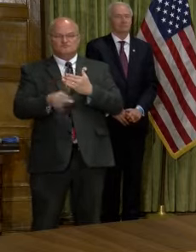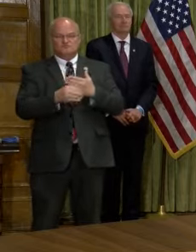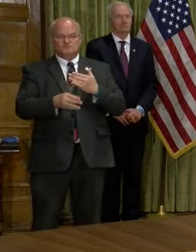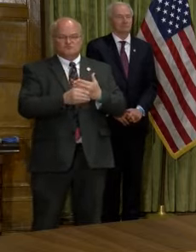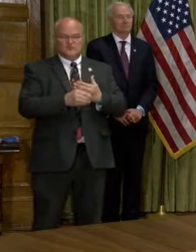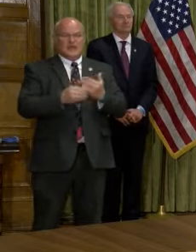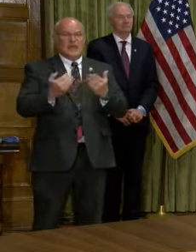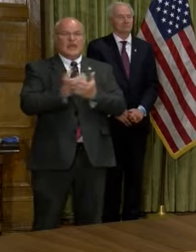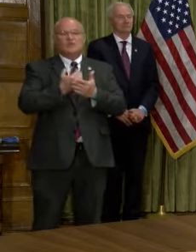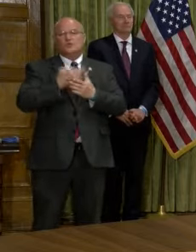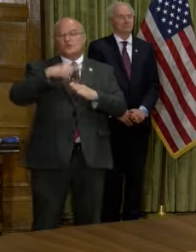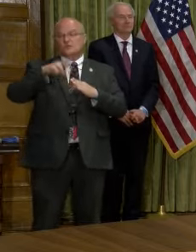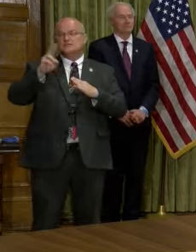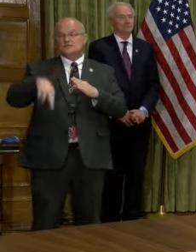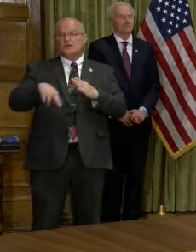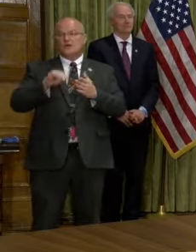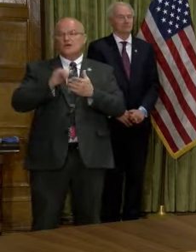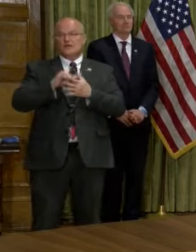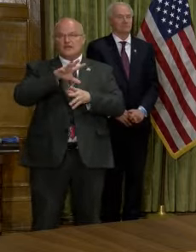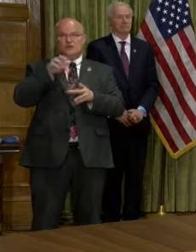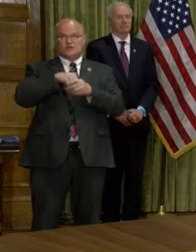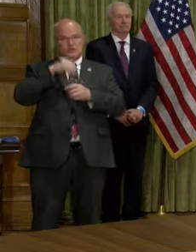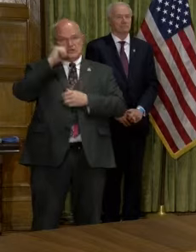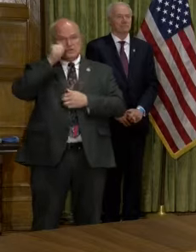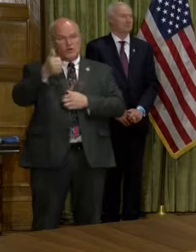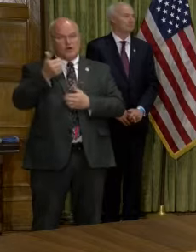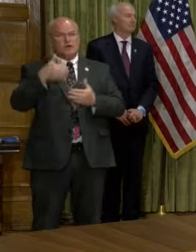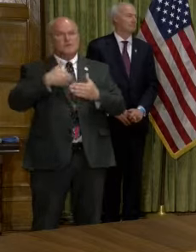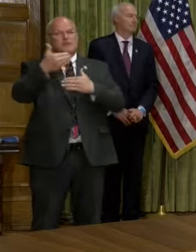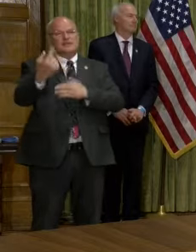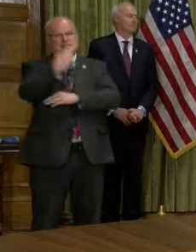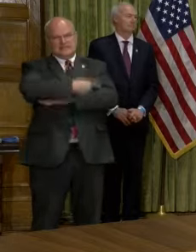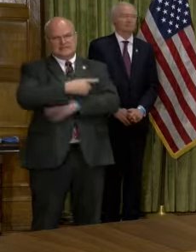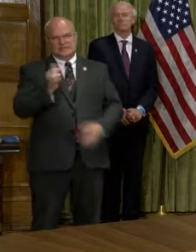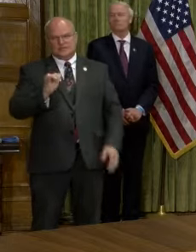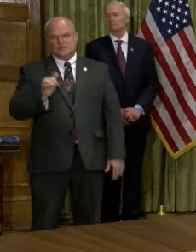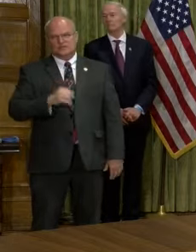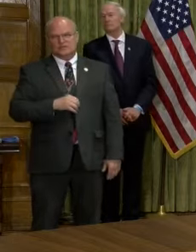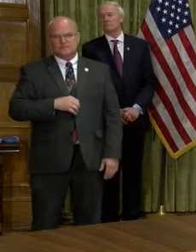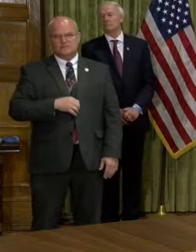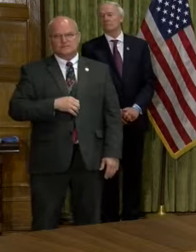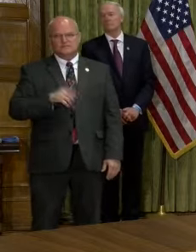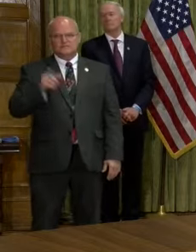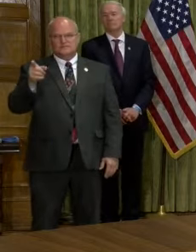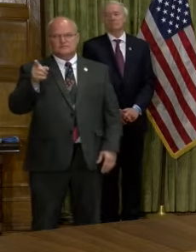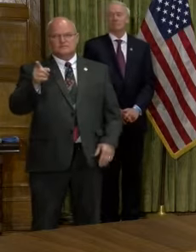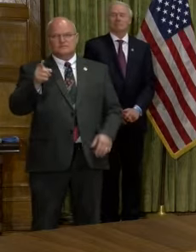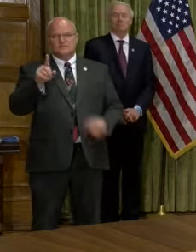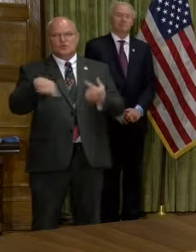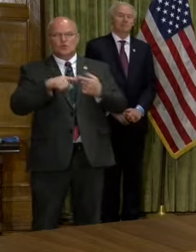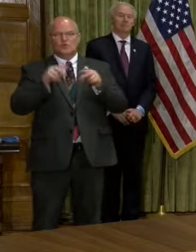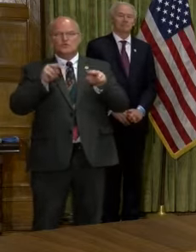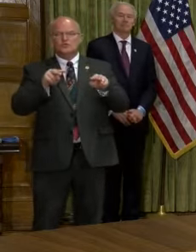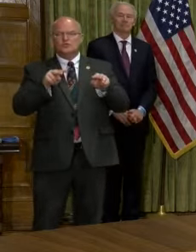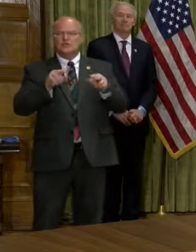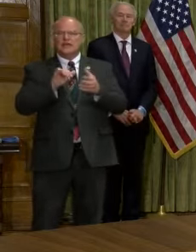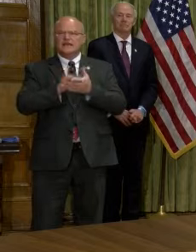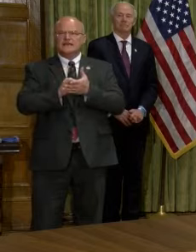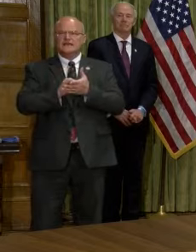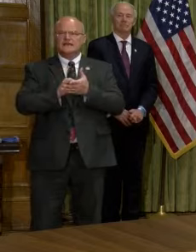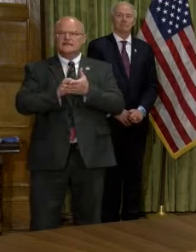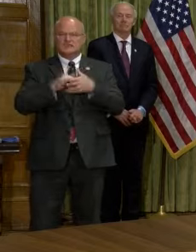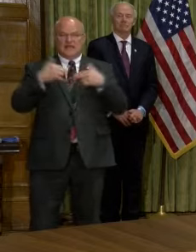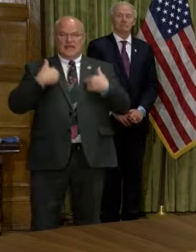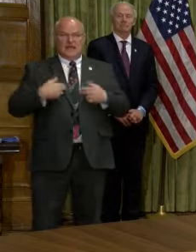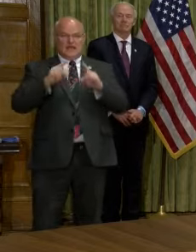probably some new results that are included tomorrow and perhaps the next day. When you look at the